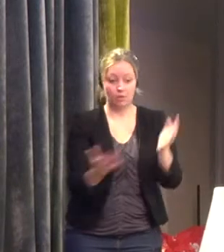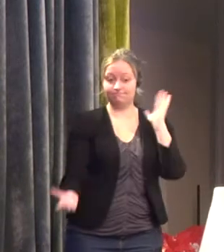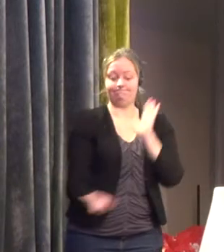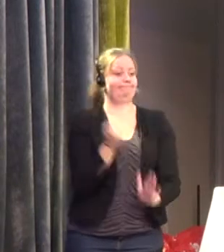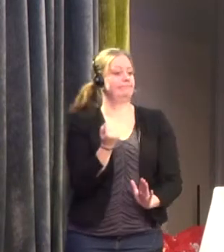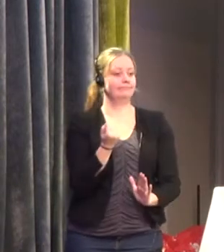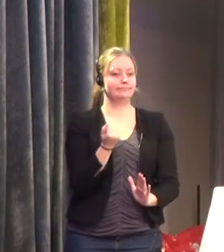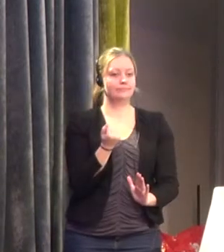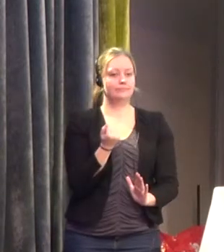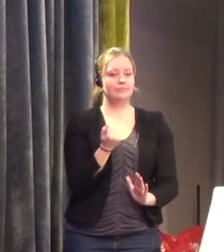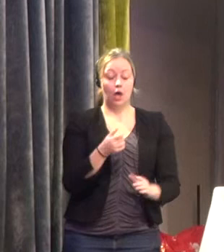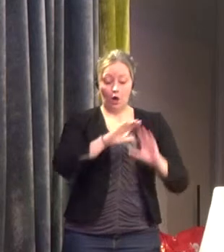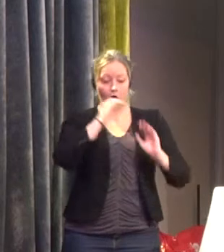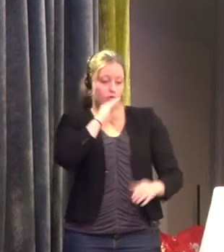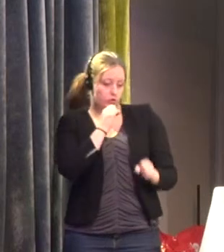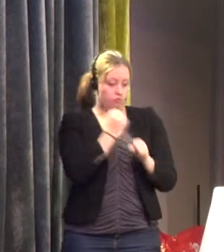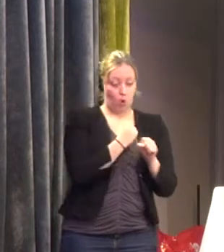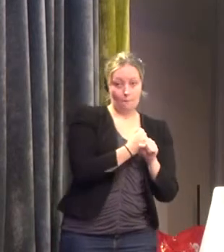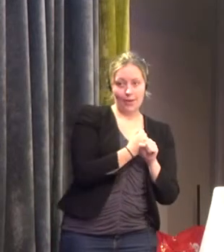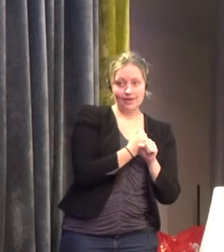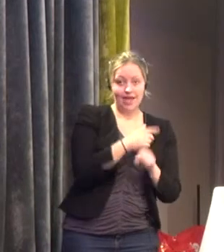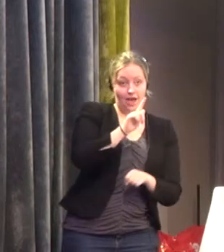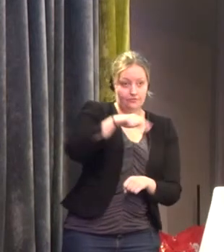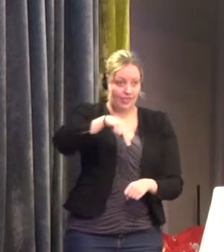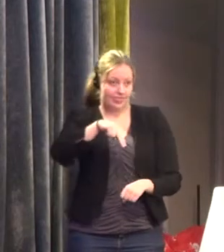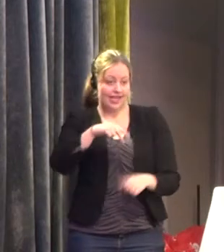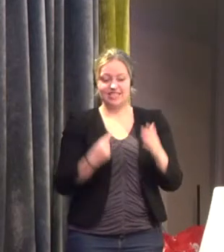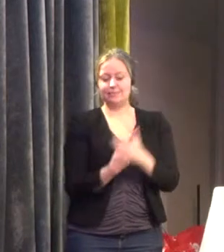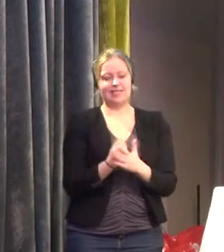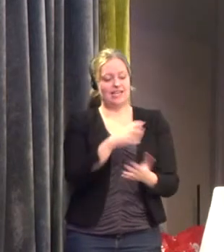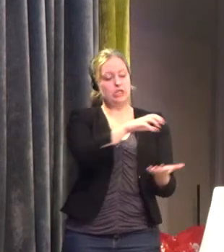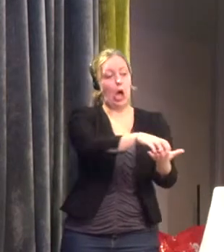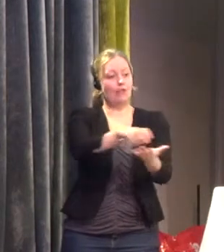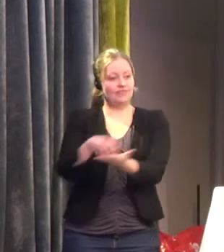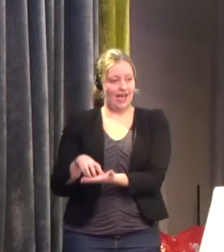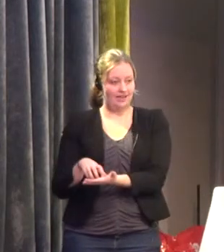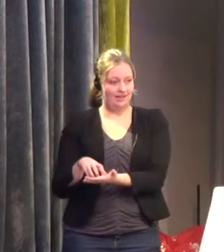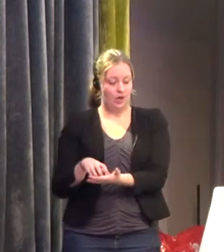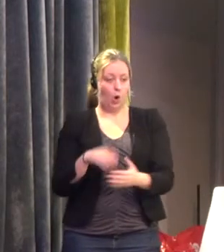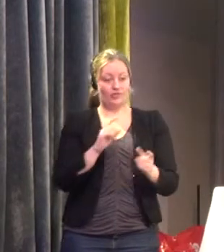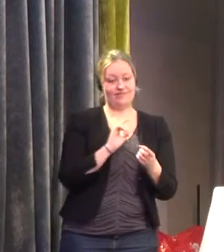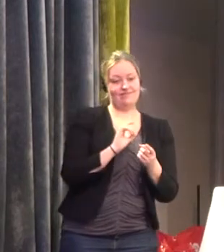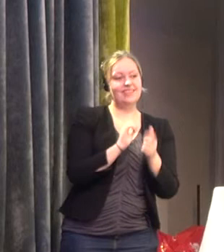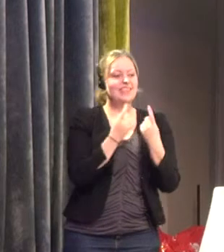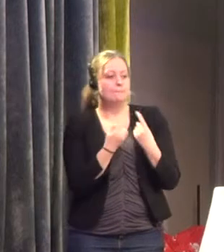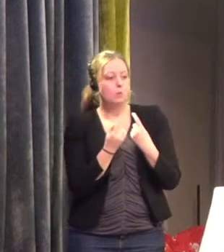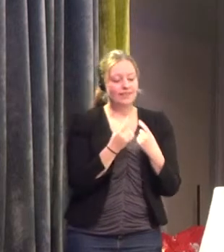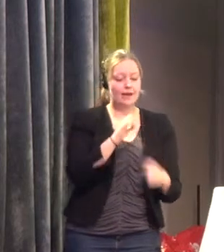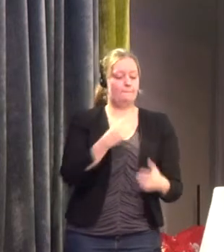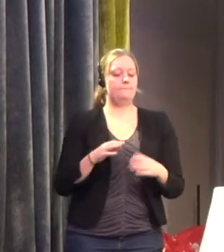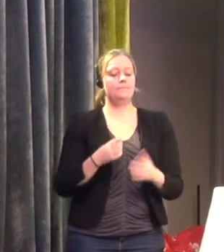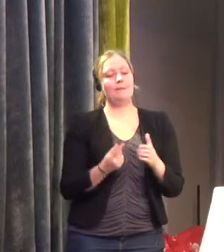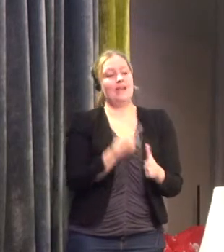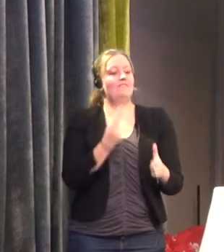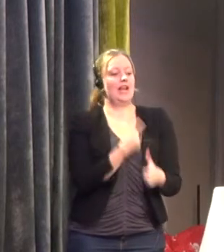People who work at the United Nations, especially the diplomats and the states' representatives, tend to come from very privileged backgrounds,